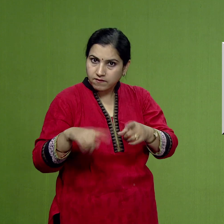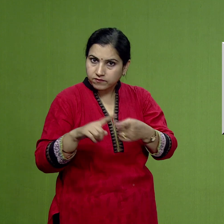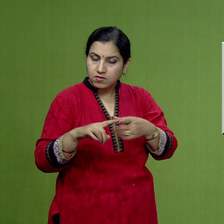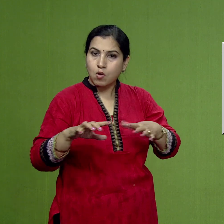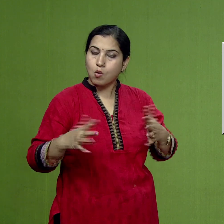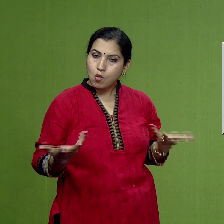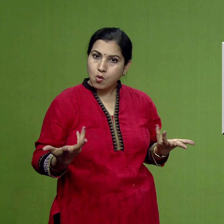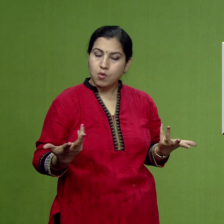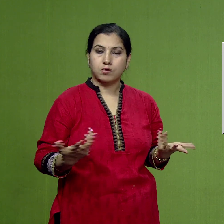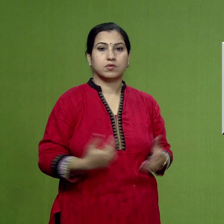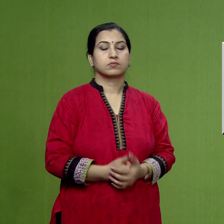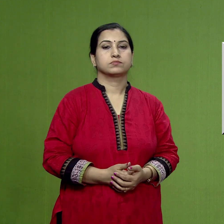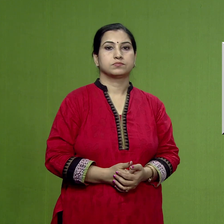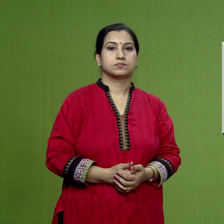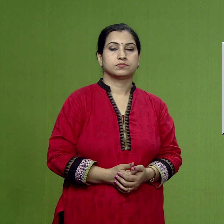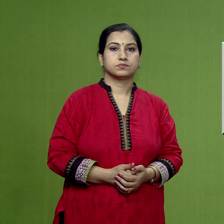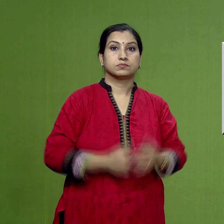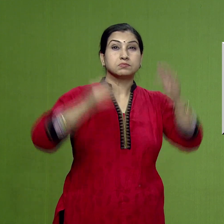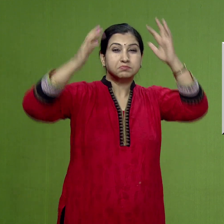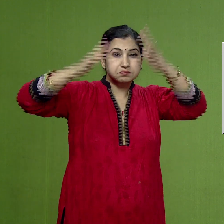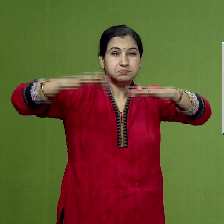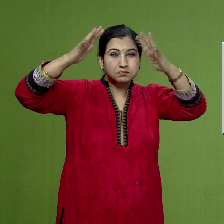abundance of rainfall,